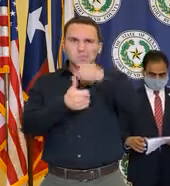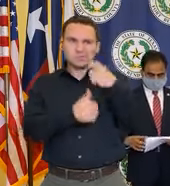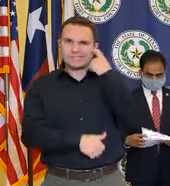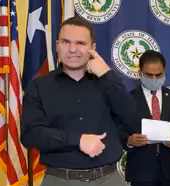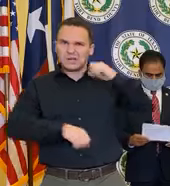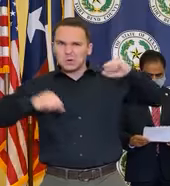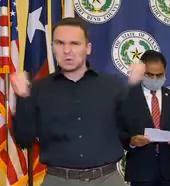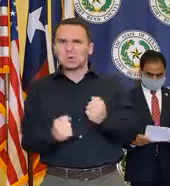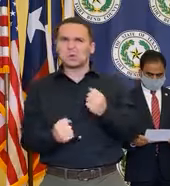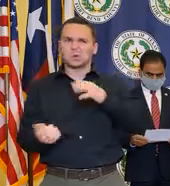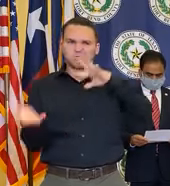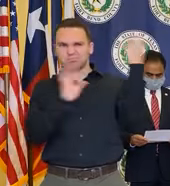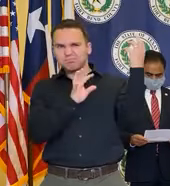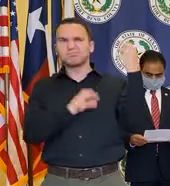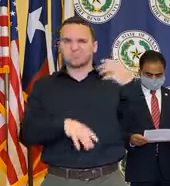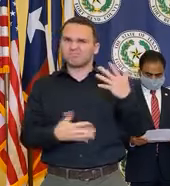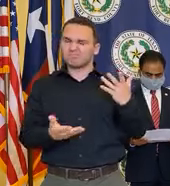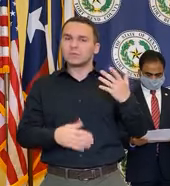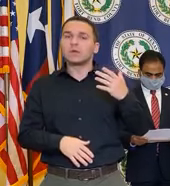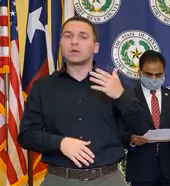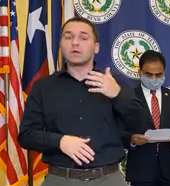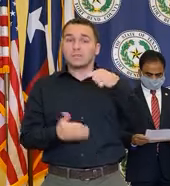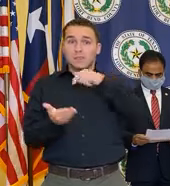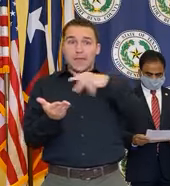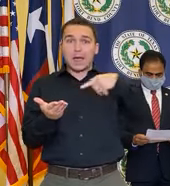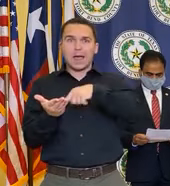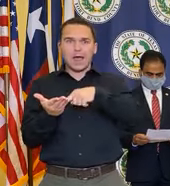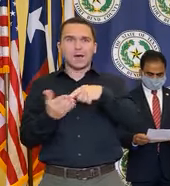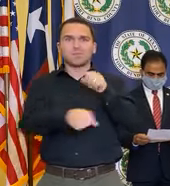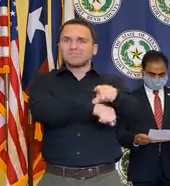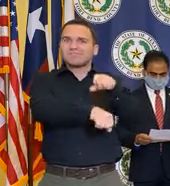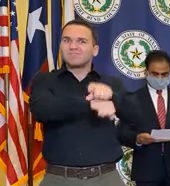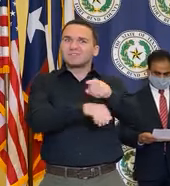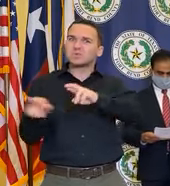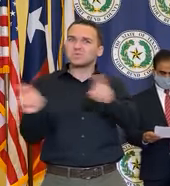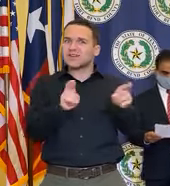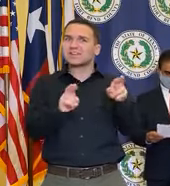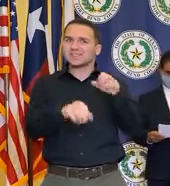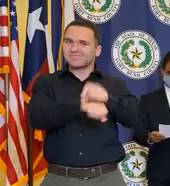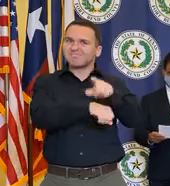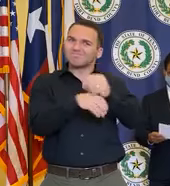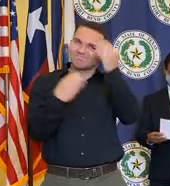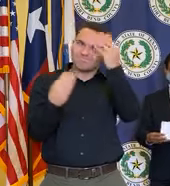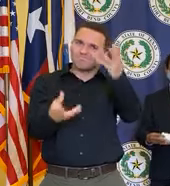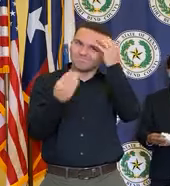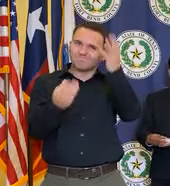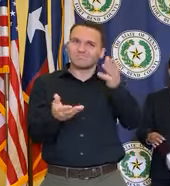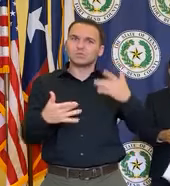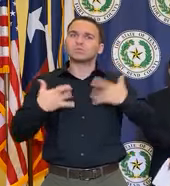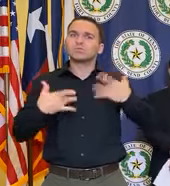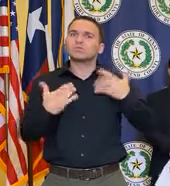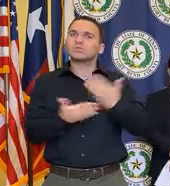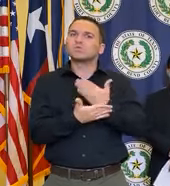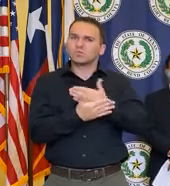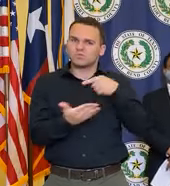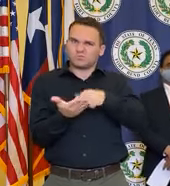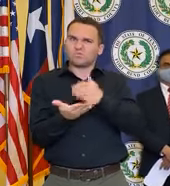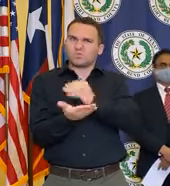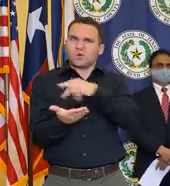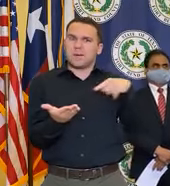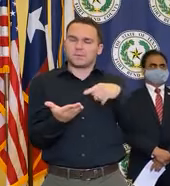had. So with the app, you can get real-time updated information, alerts, and notifications. So we are very excited, as you can tell,